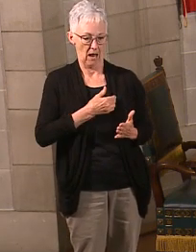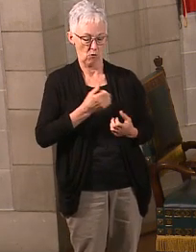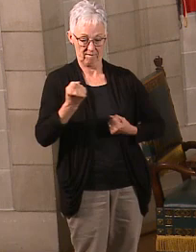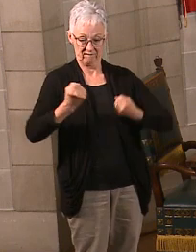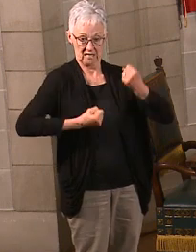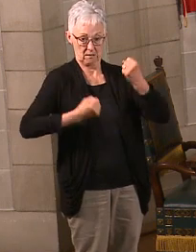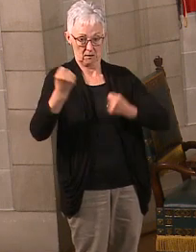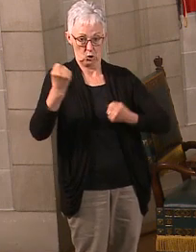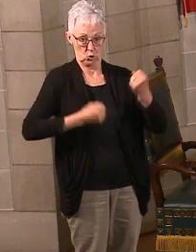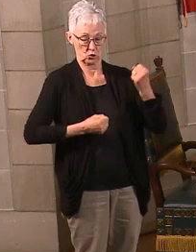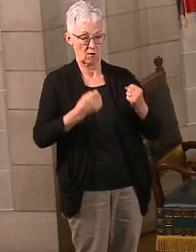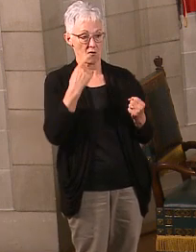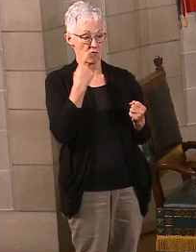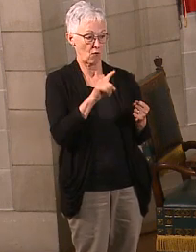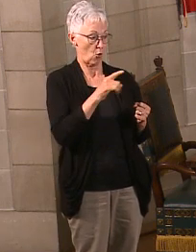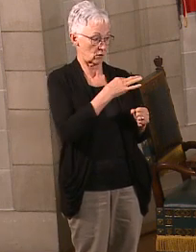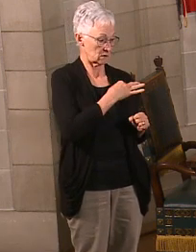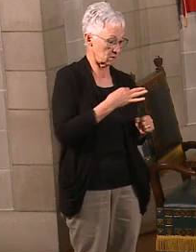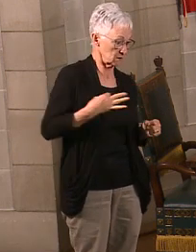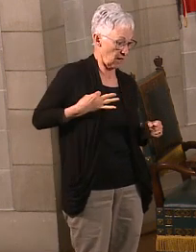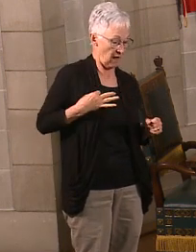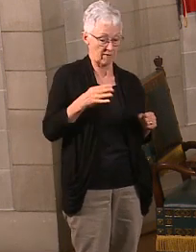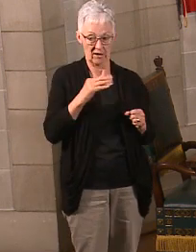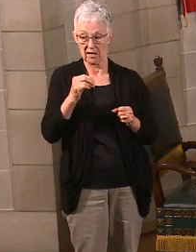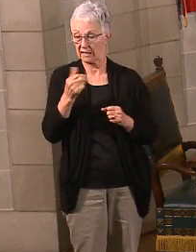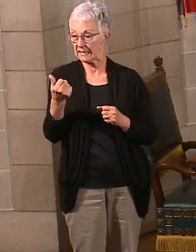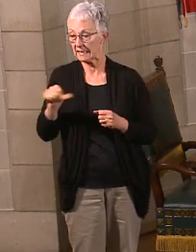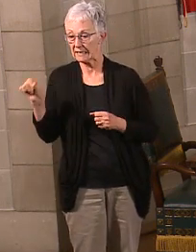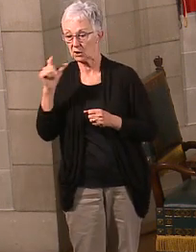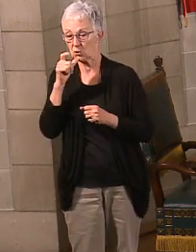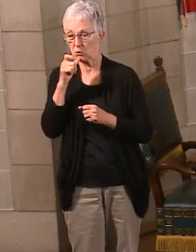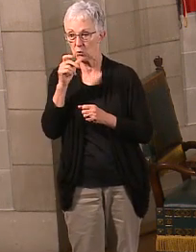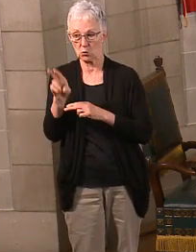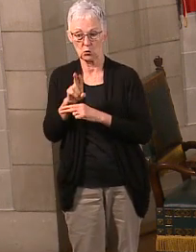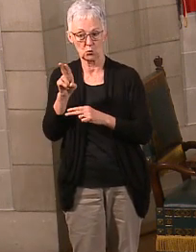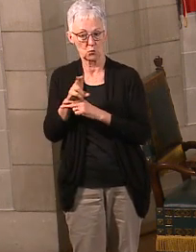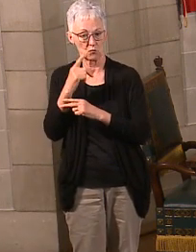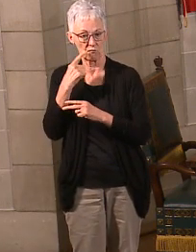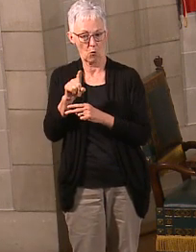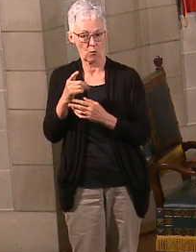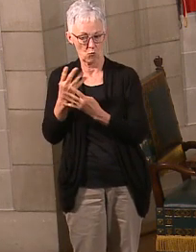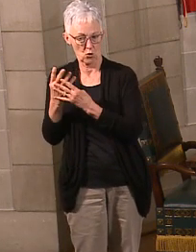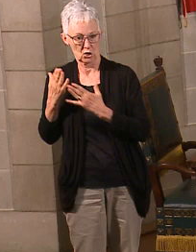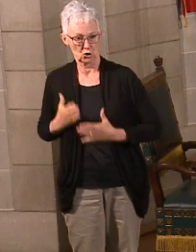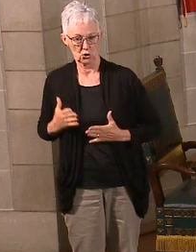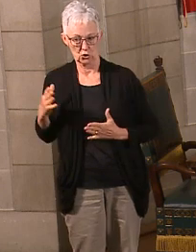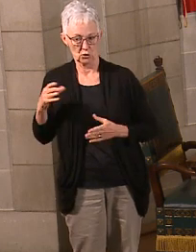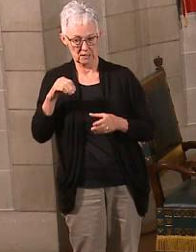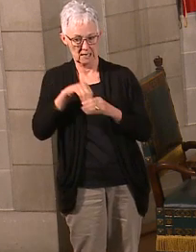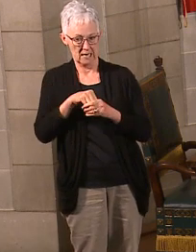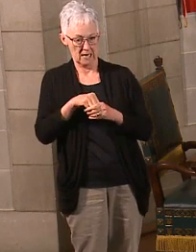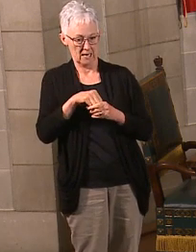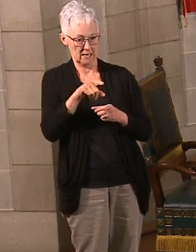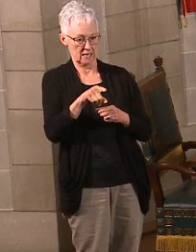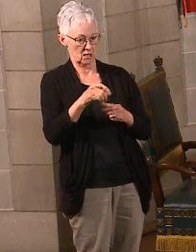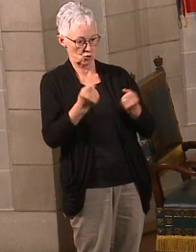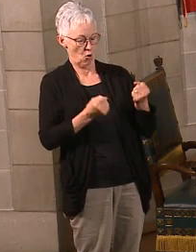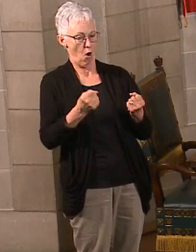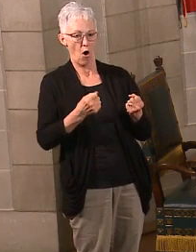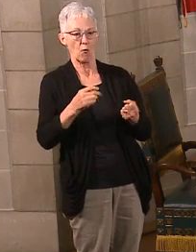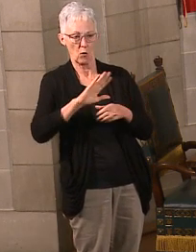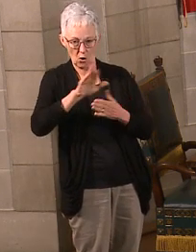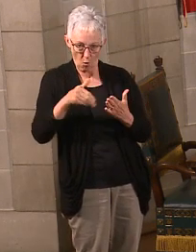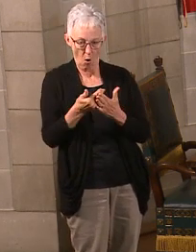used by staff for general use and any vehicle that's used to transport one of our inmates. Last piece of